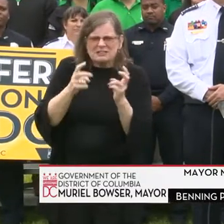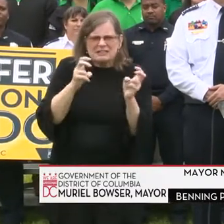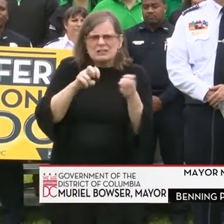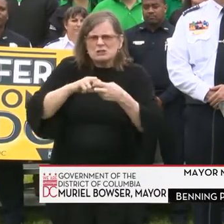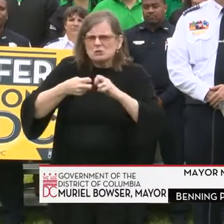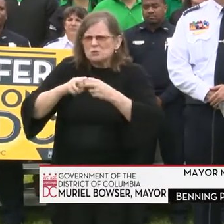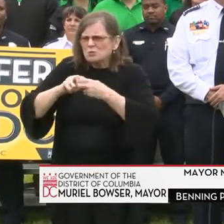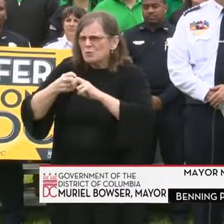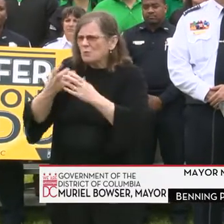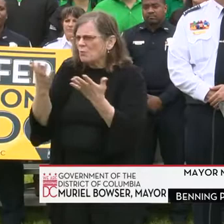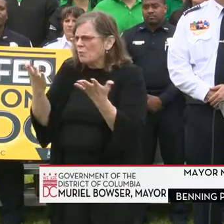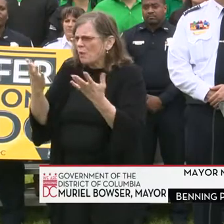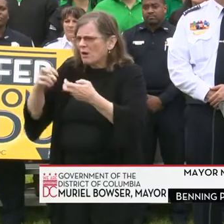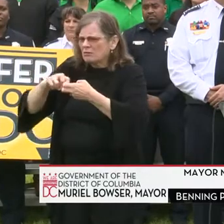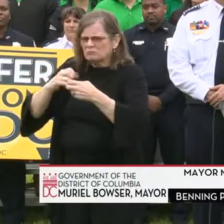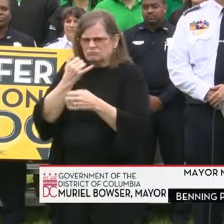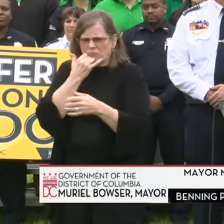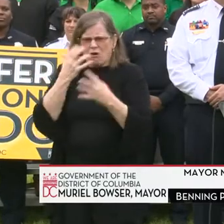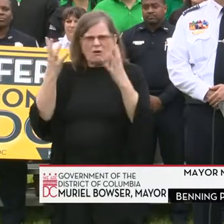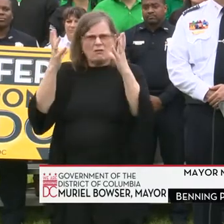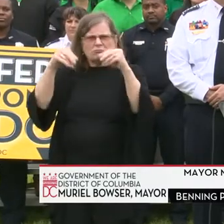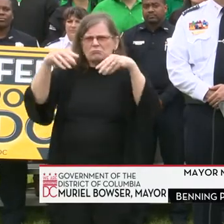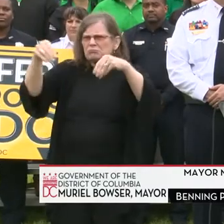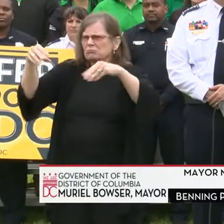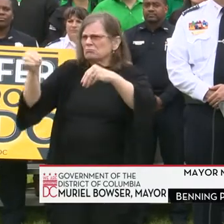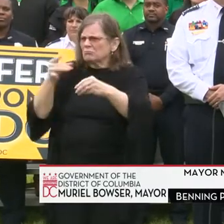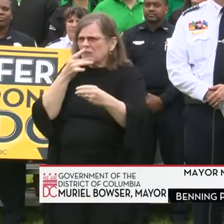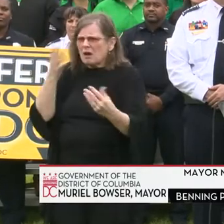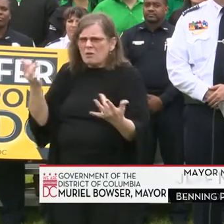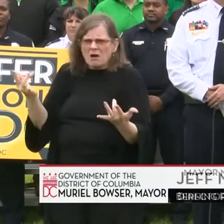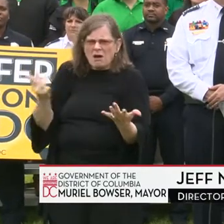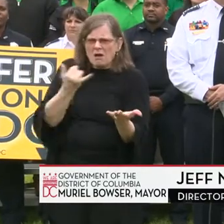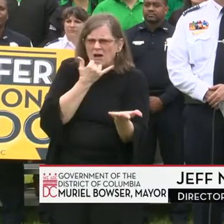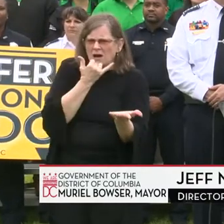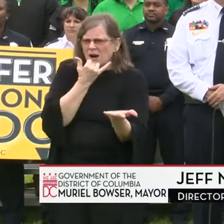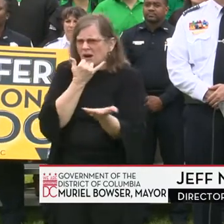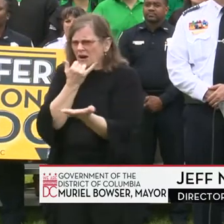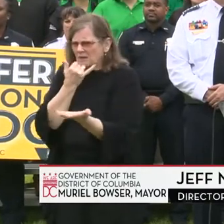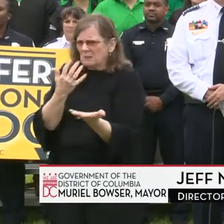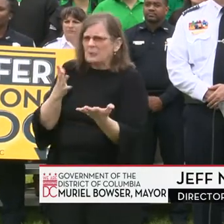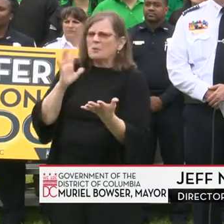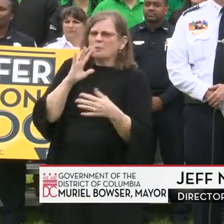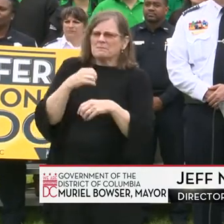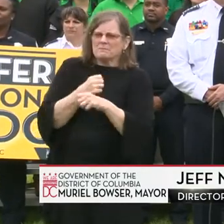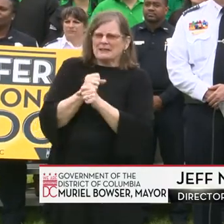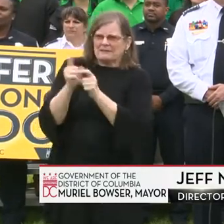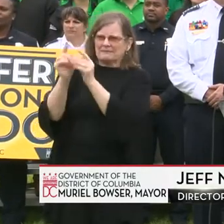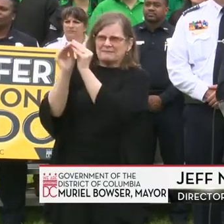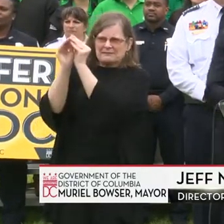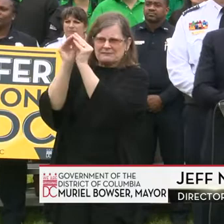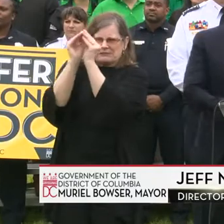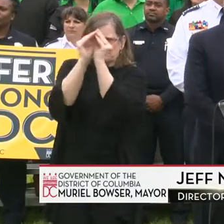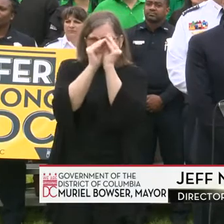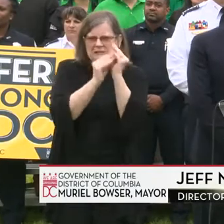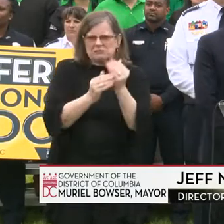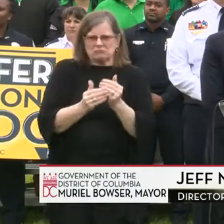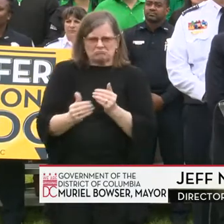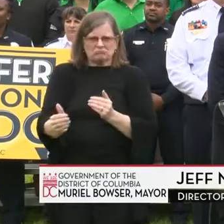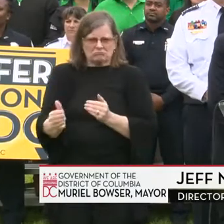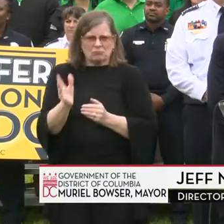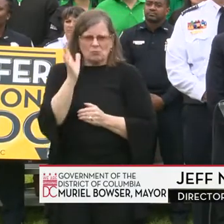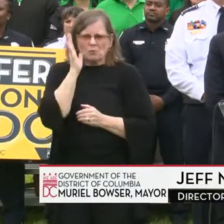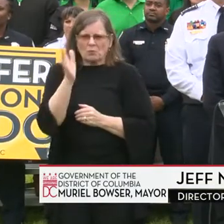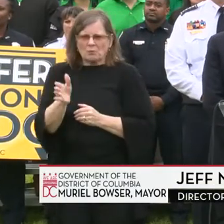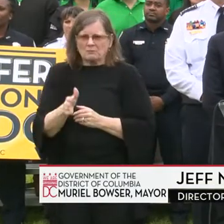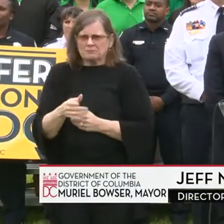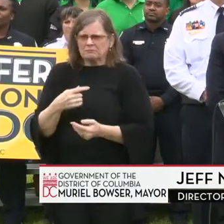malfunction is and how to remedy it. It's my understanding that they've been to all 3 locations and should be making those fixes in the very near future. I noticed yesterday they just